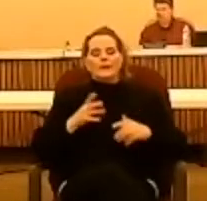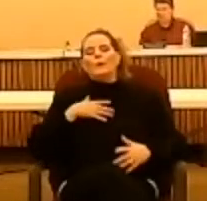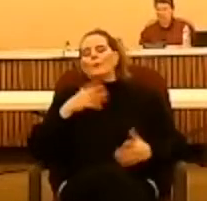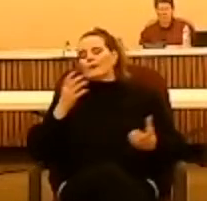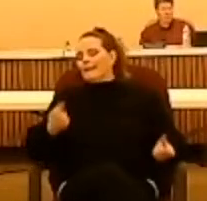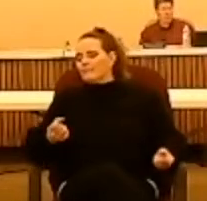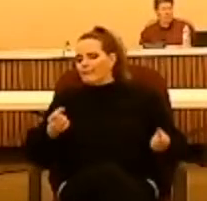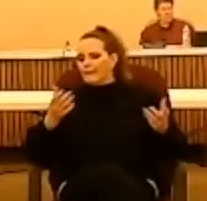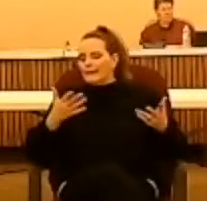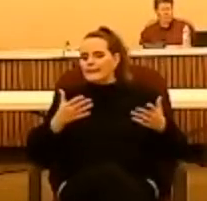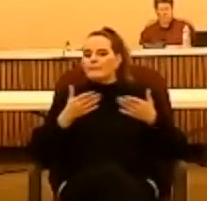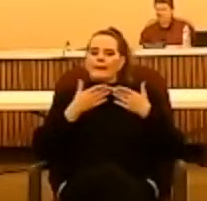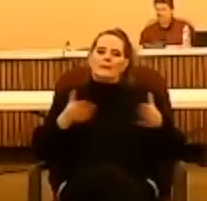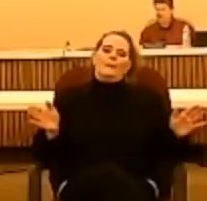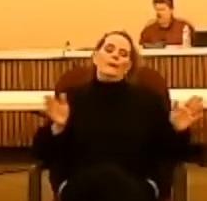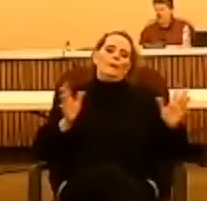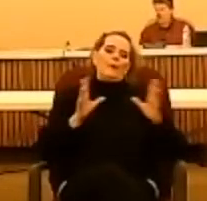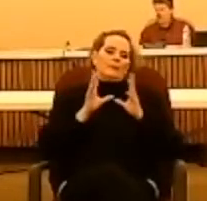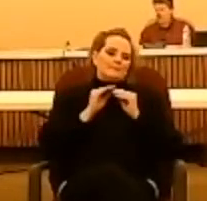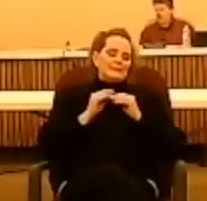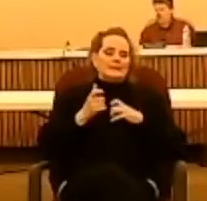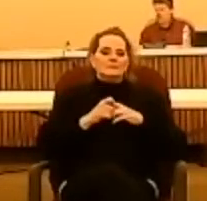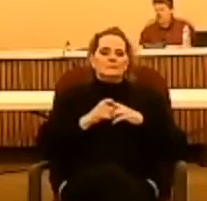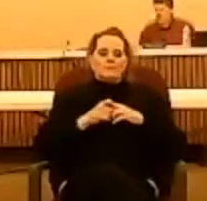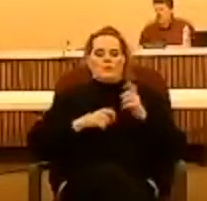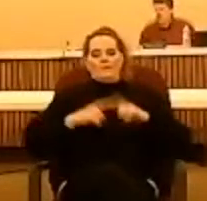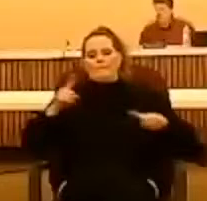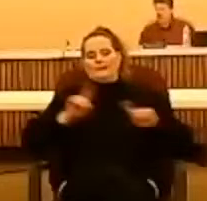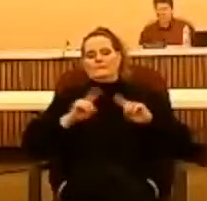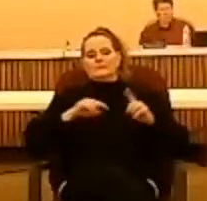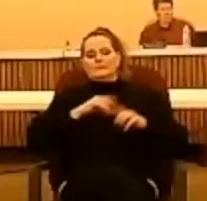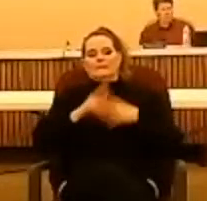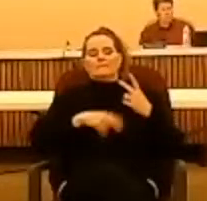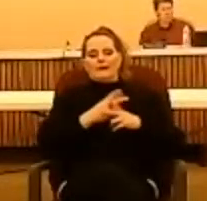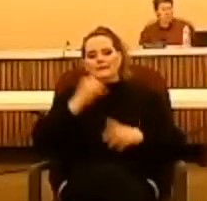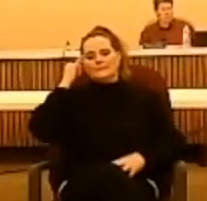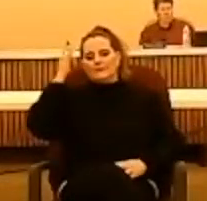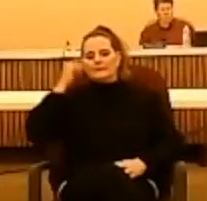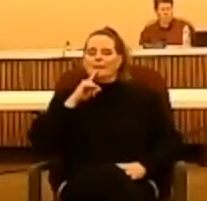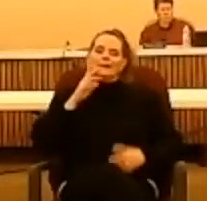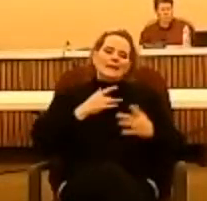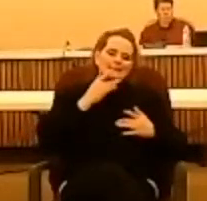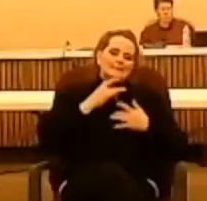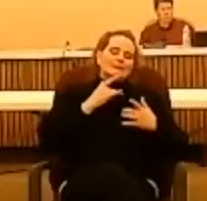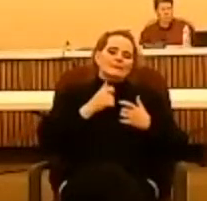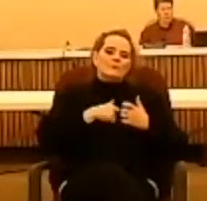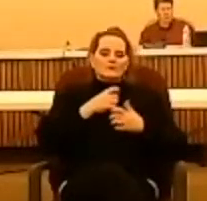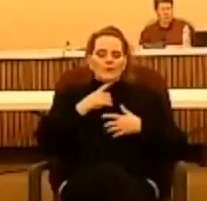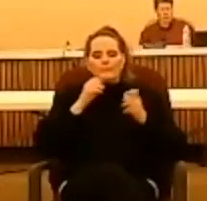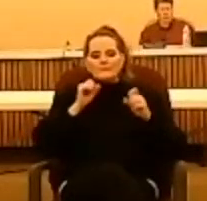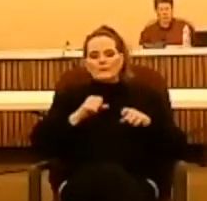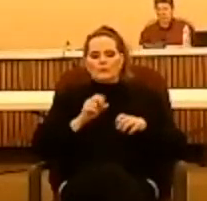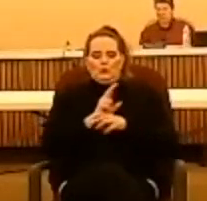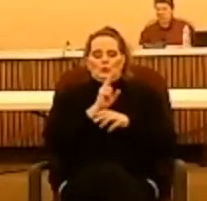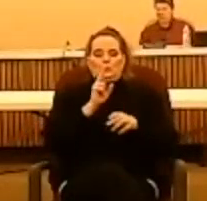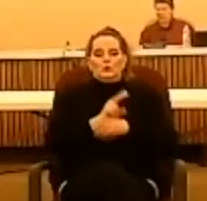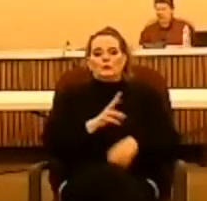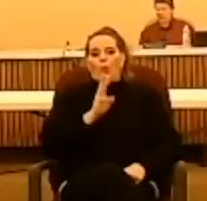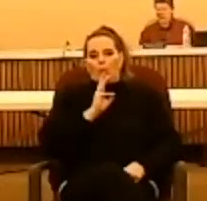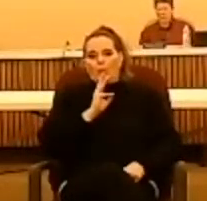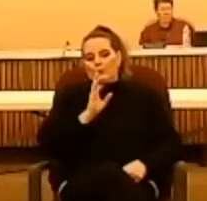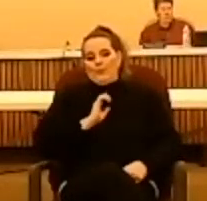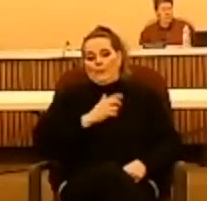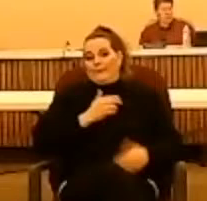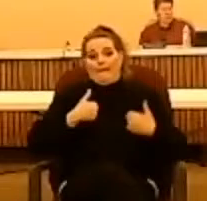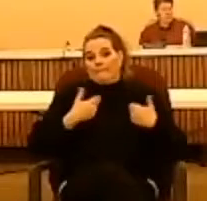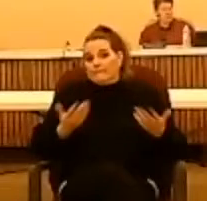and ways to get ideas, but very exciting to get some potential, use the waterfront that we've